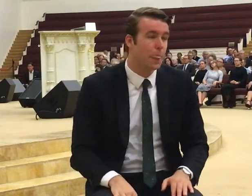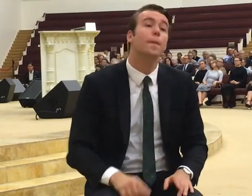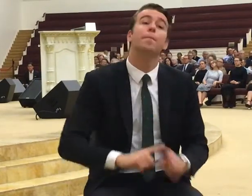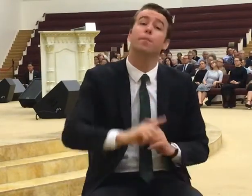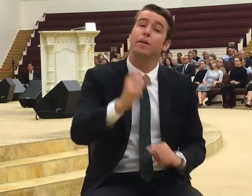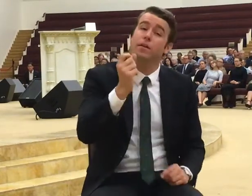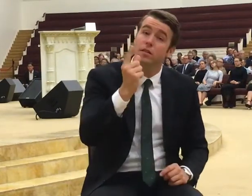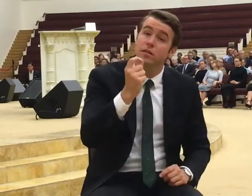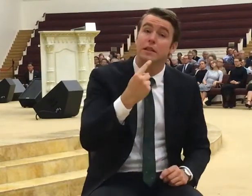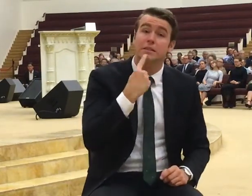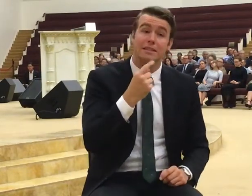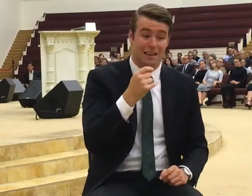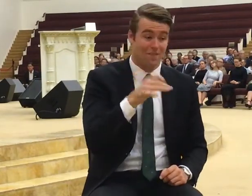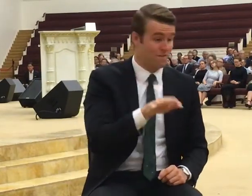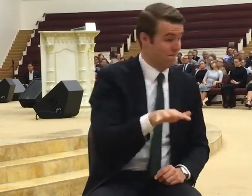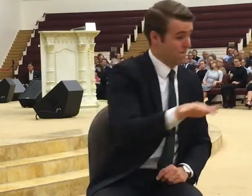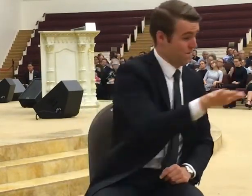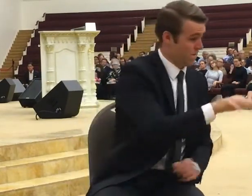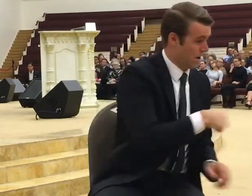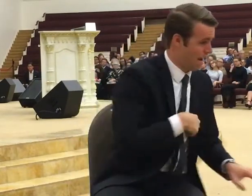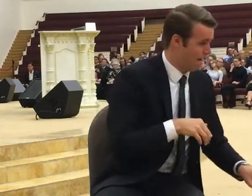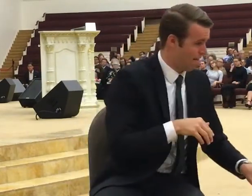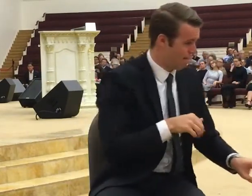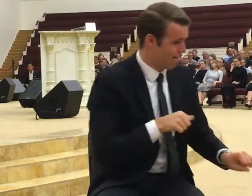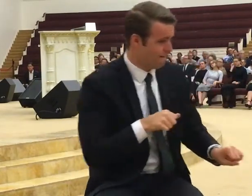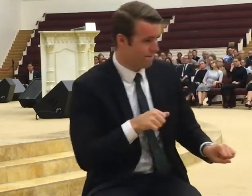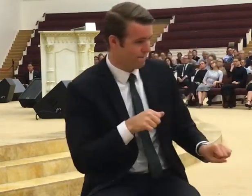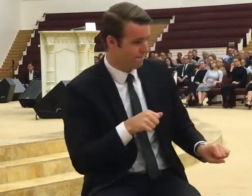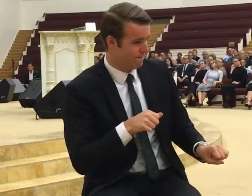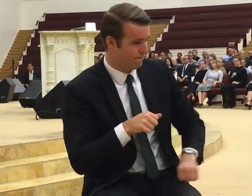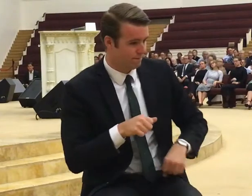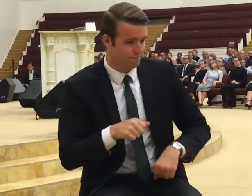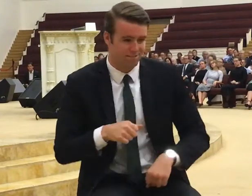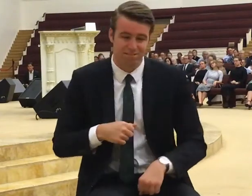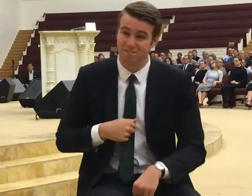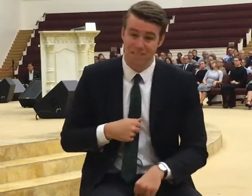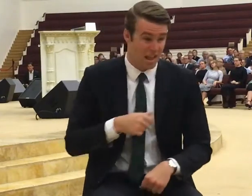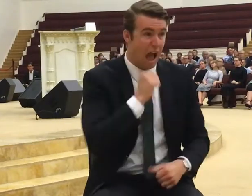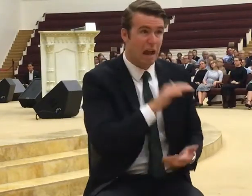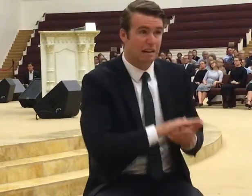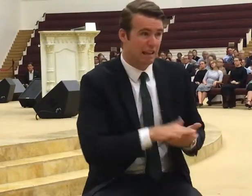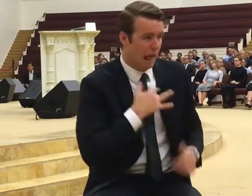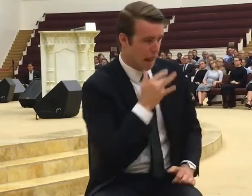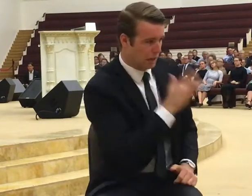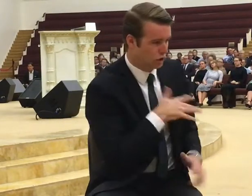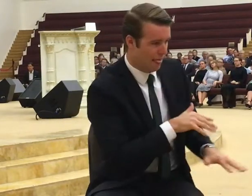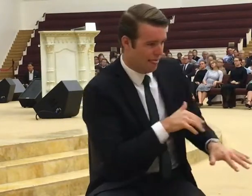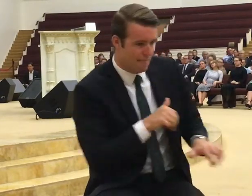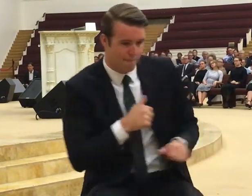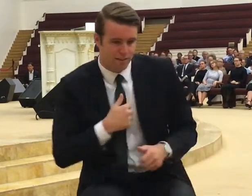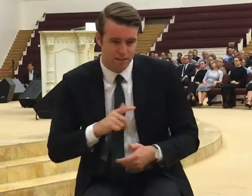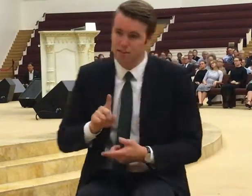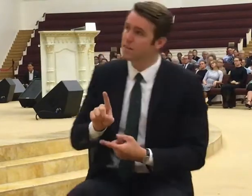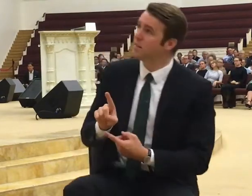But He said, if you'll come out from among them and be separate, if you'll touch not the unclean, then I will accept